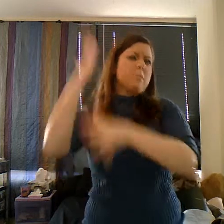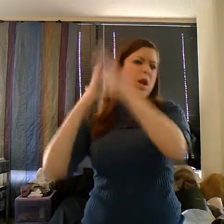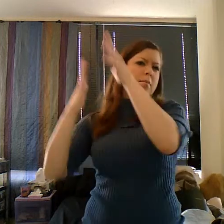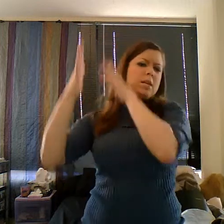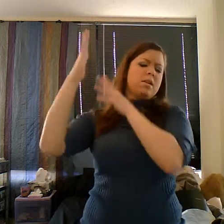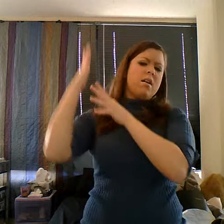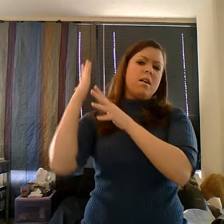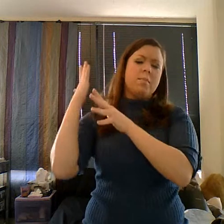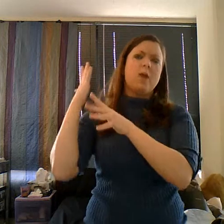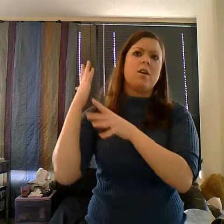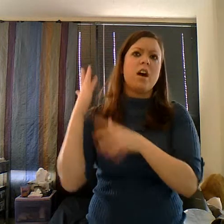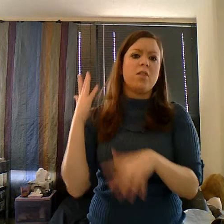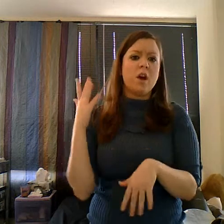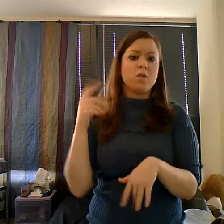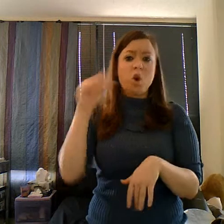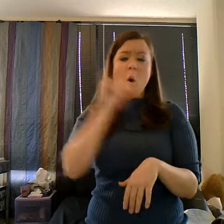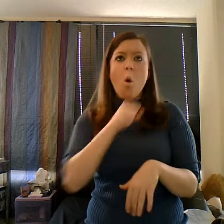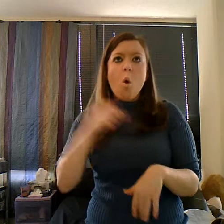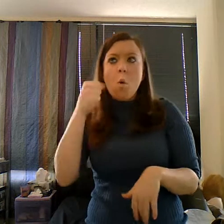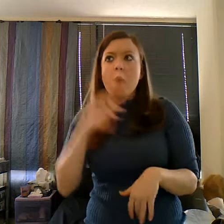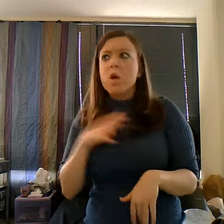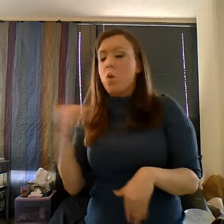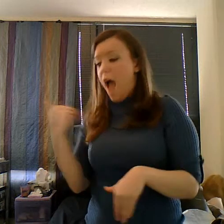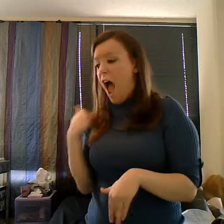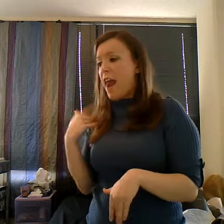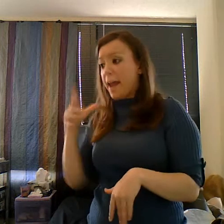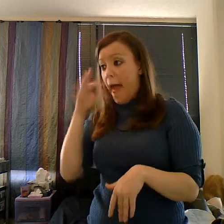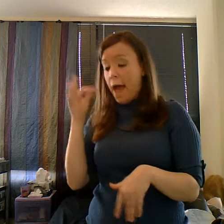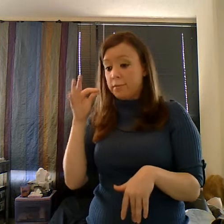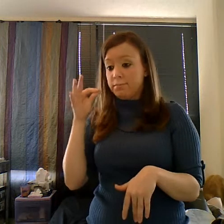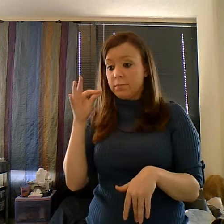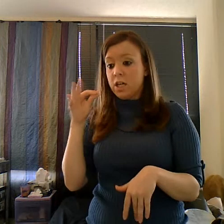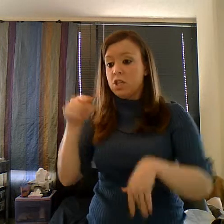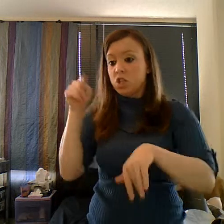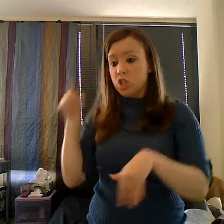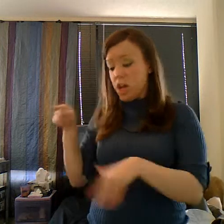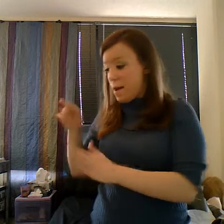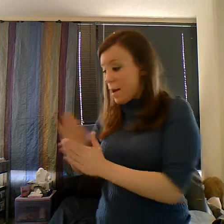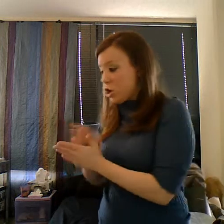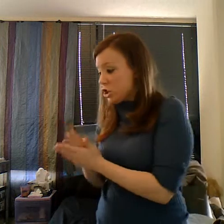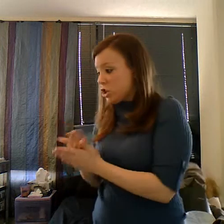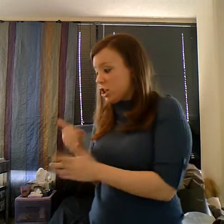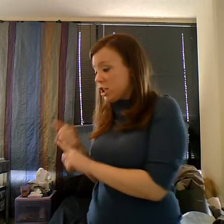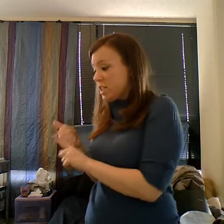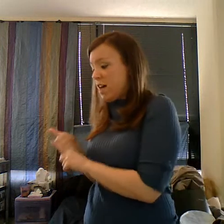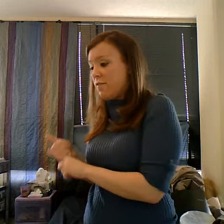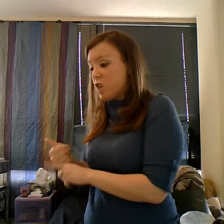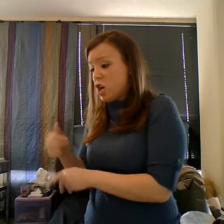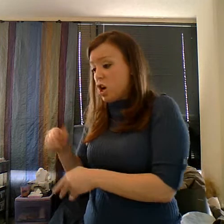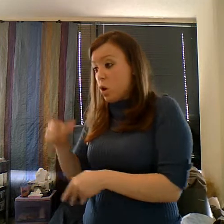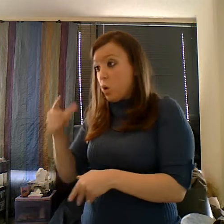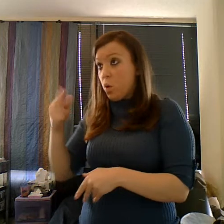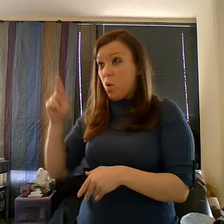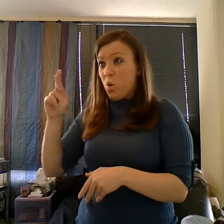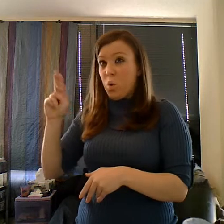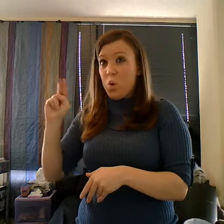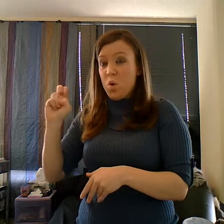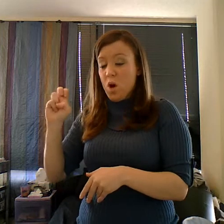It was going to taste terrible. So she said to her cat, I'm going to run over to the neighbors. I'm going to get cream or sugar. You stay here and don't get close to the